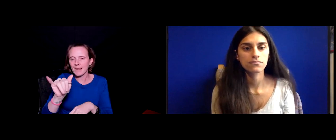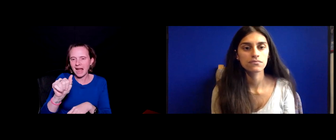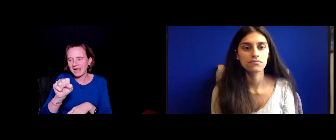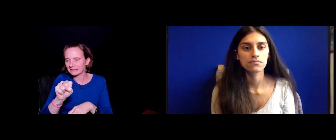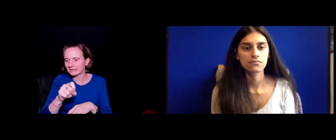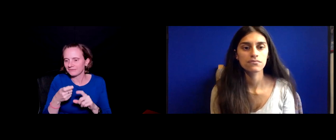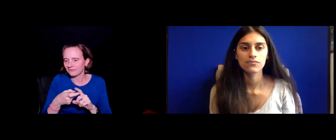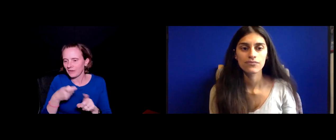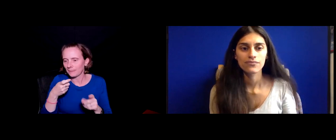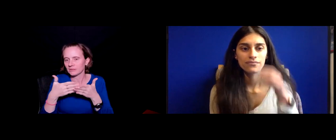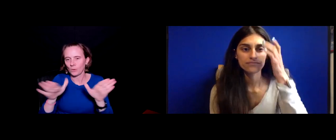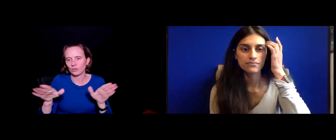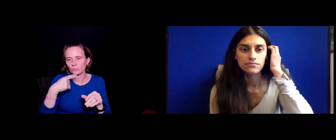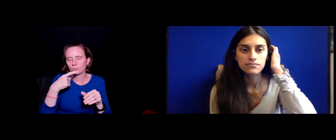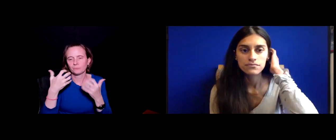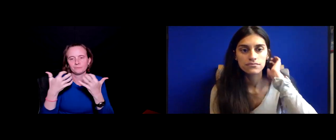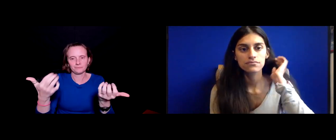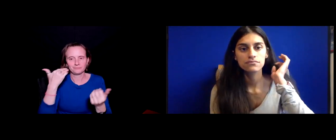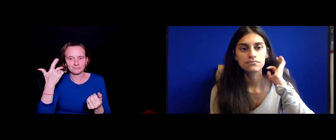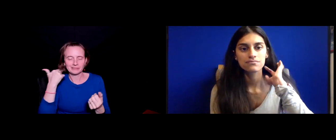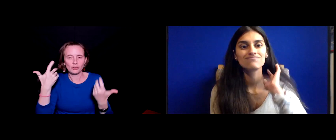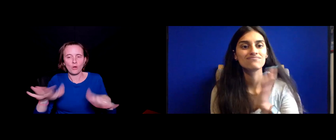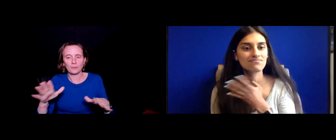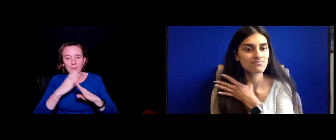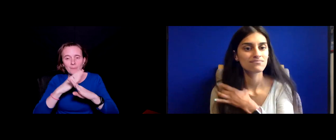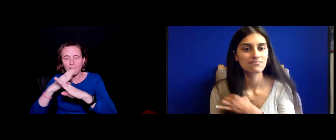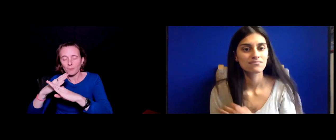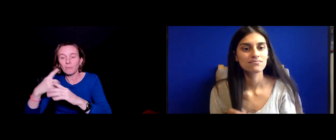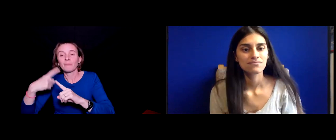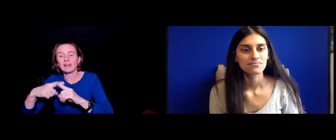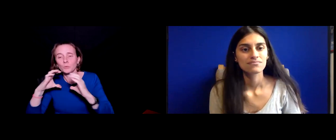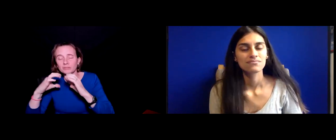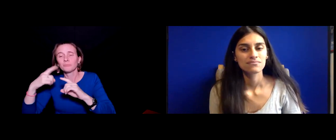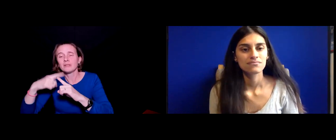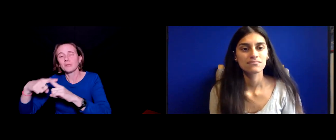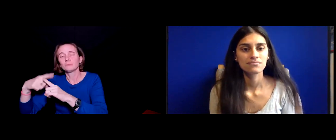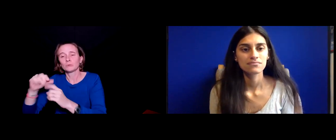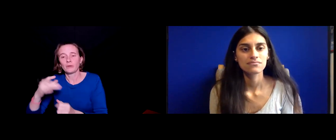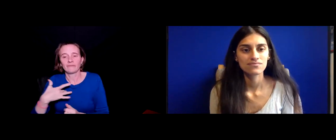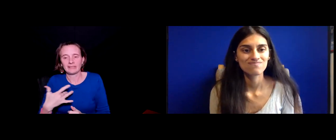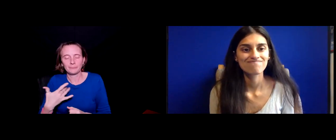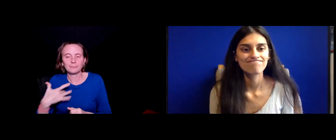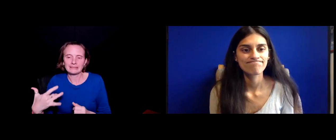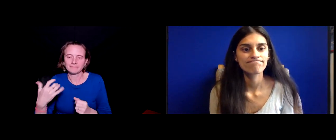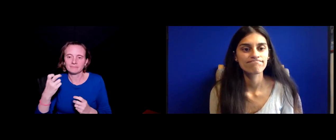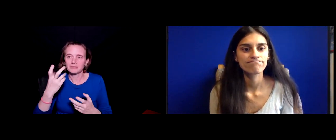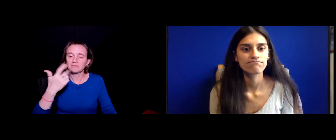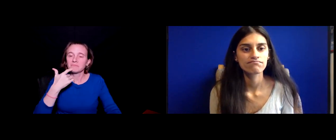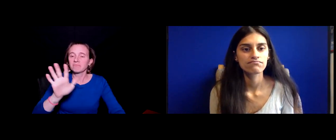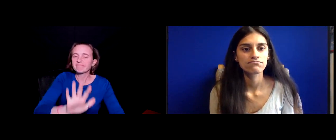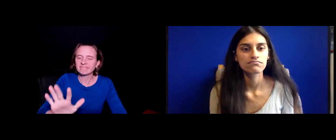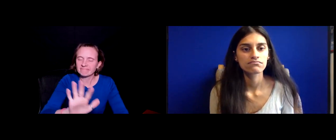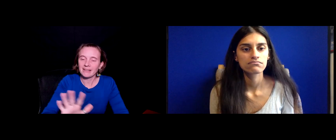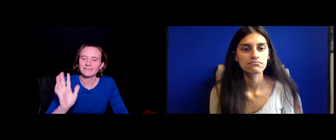So again, those biases from the population really is a detriment to people wanting to communicate and